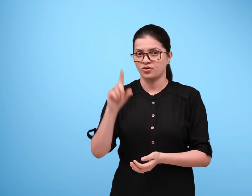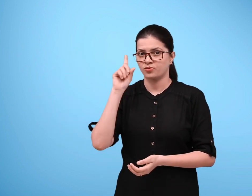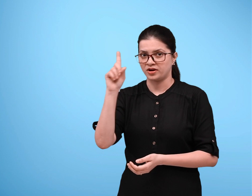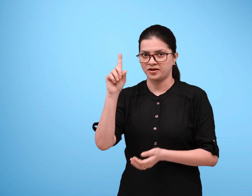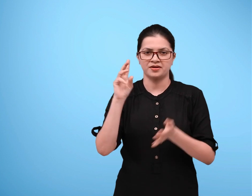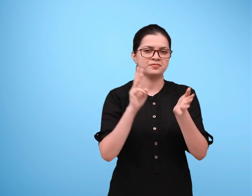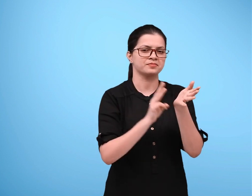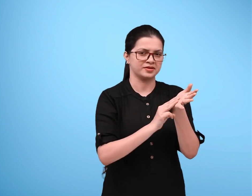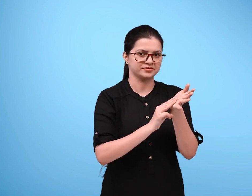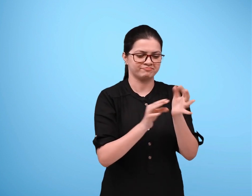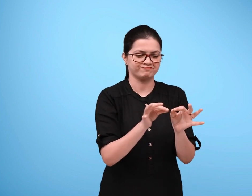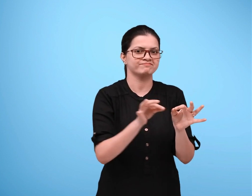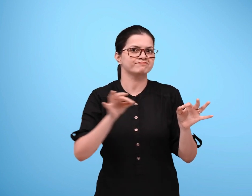1 meter,